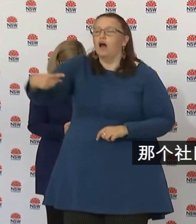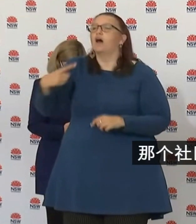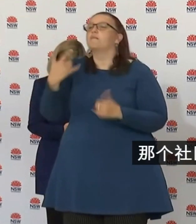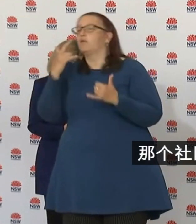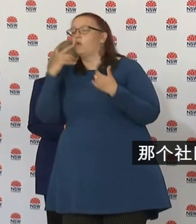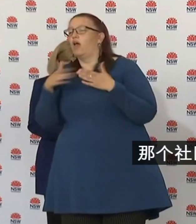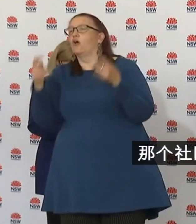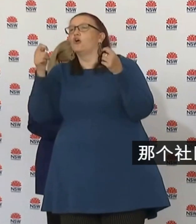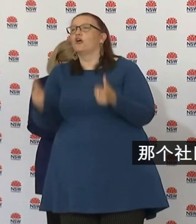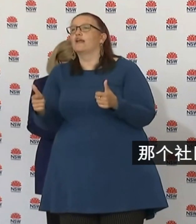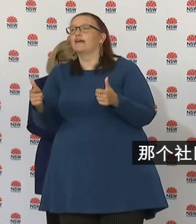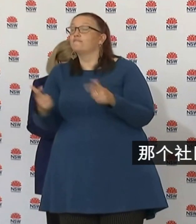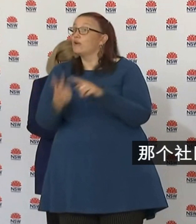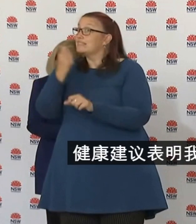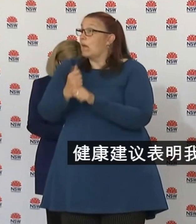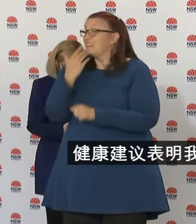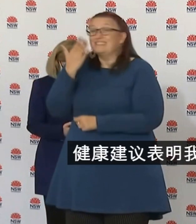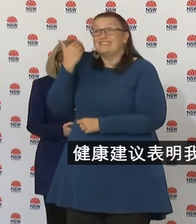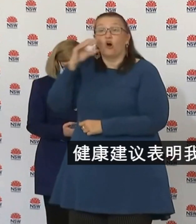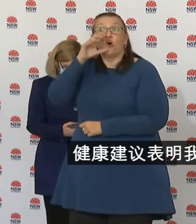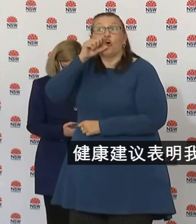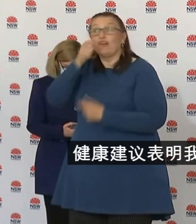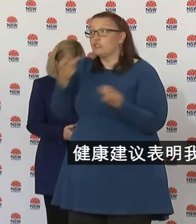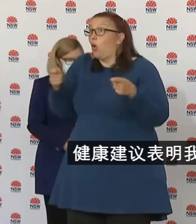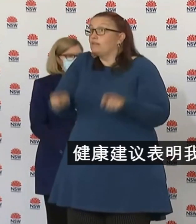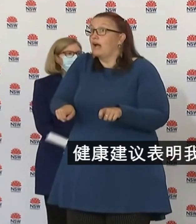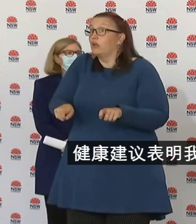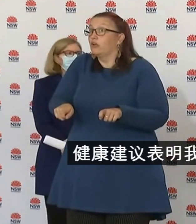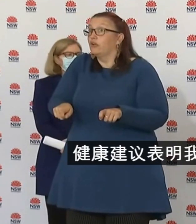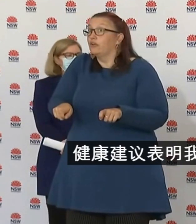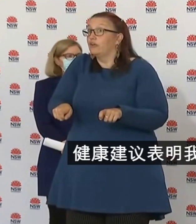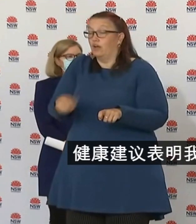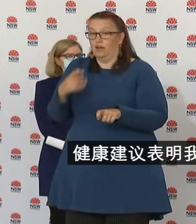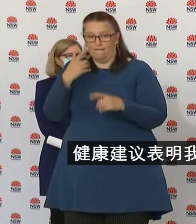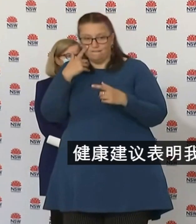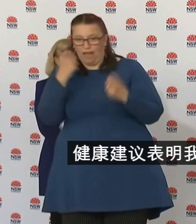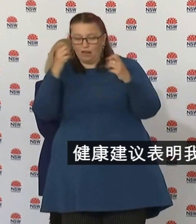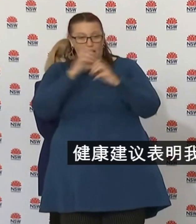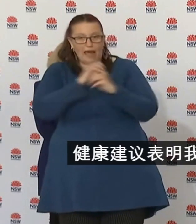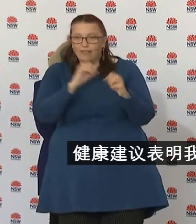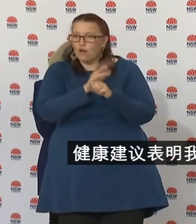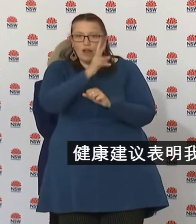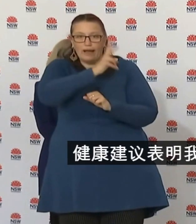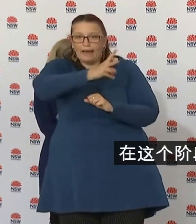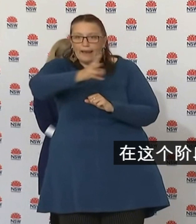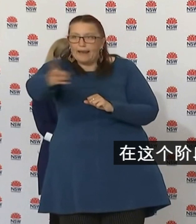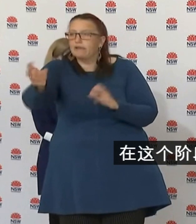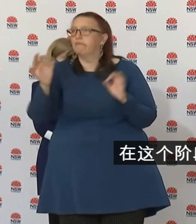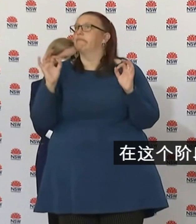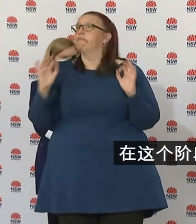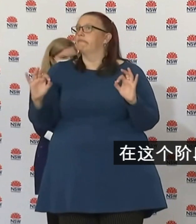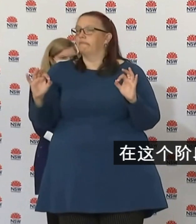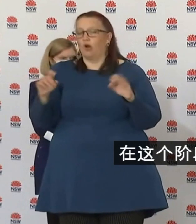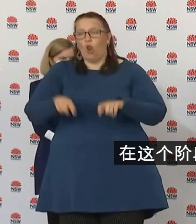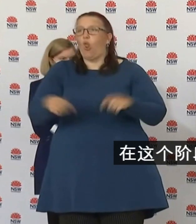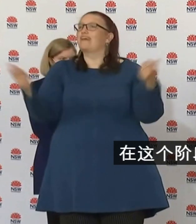that community. But if there are other examples where the health advice suggests we can, we will. But I think everyone accepts that at this